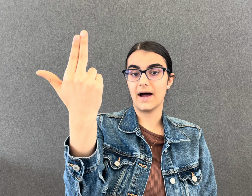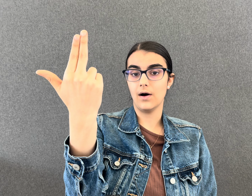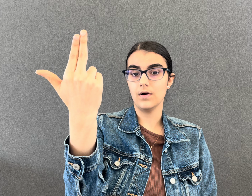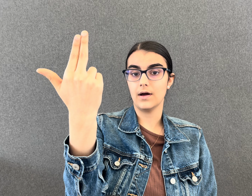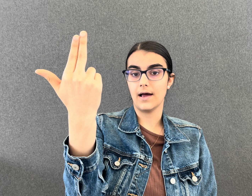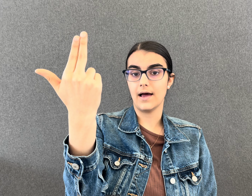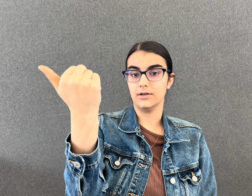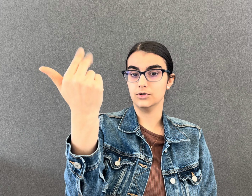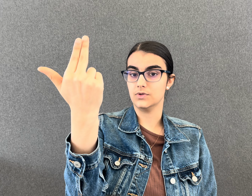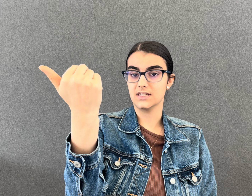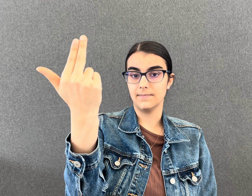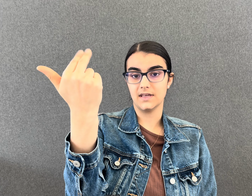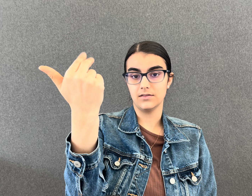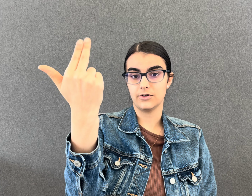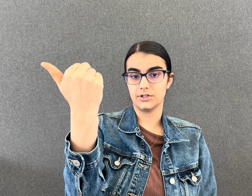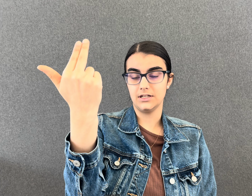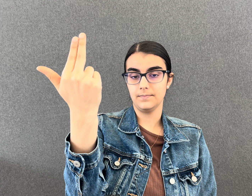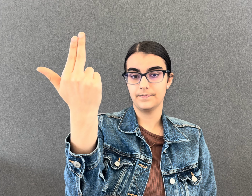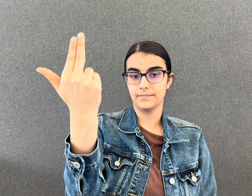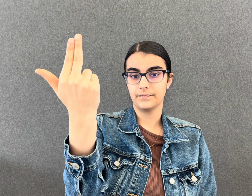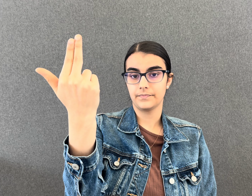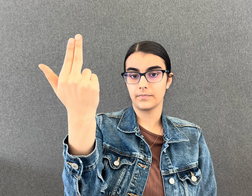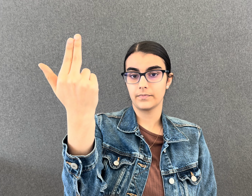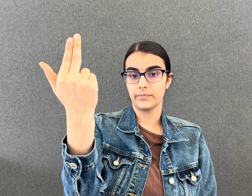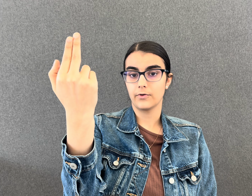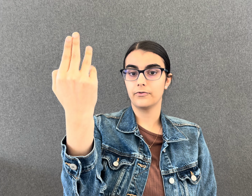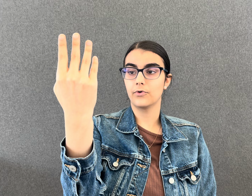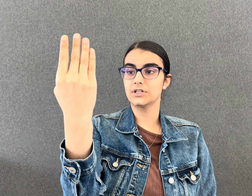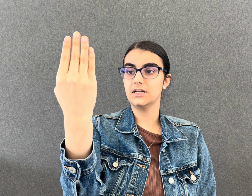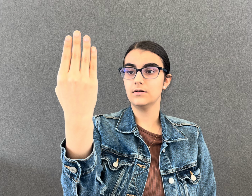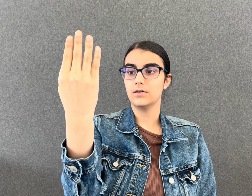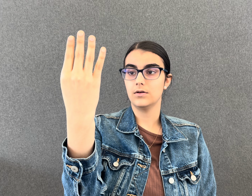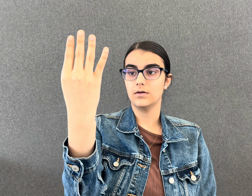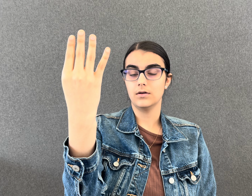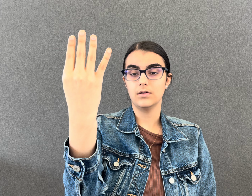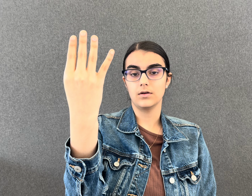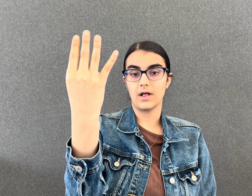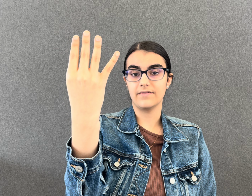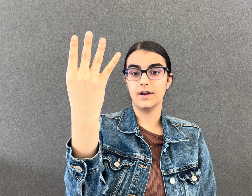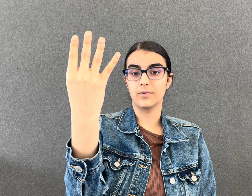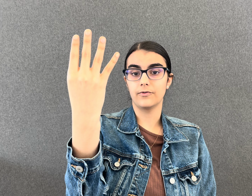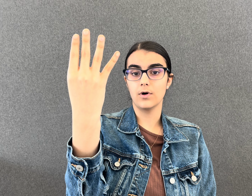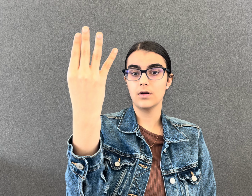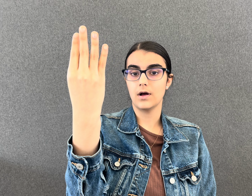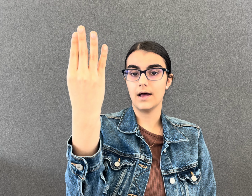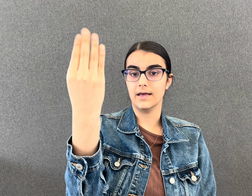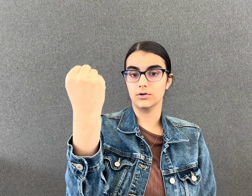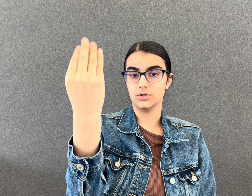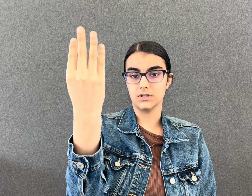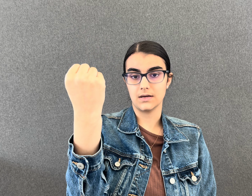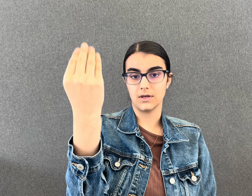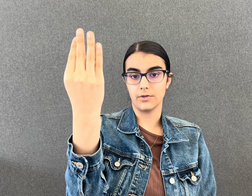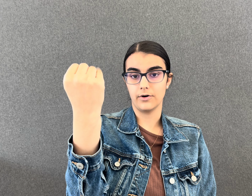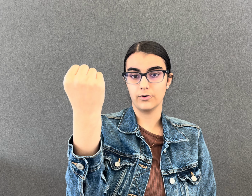out and you'll do the same thing, 13. 14, you'll have the number 4 and then you'll do the same thing with all 4